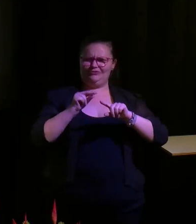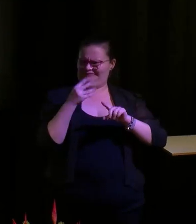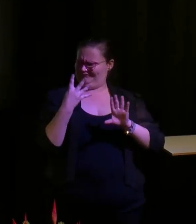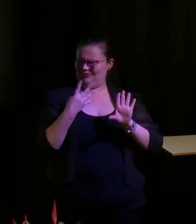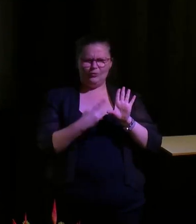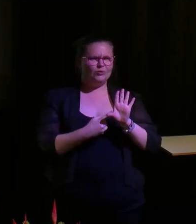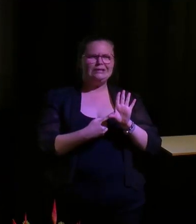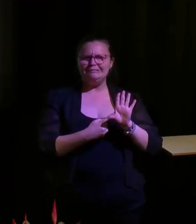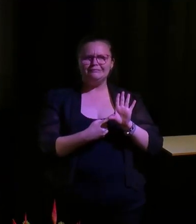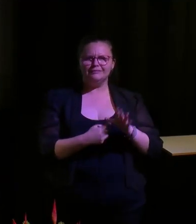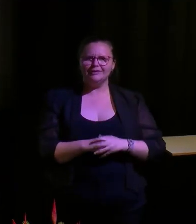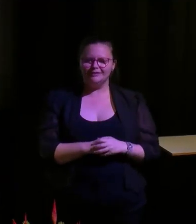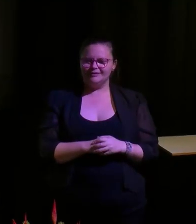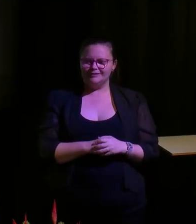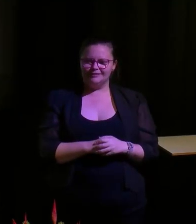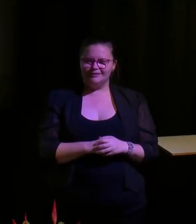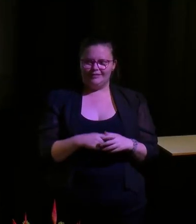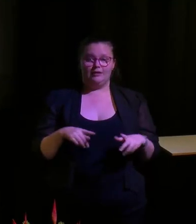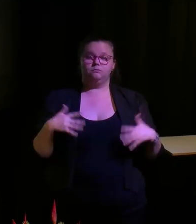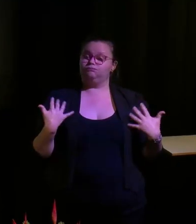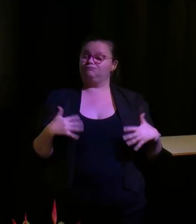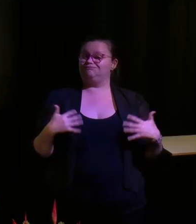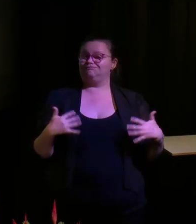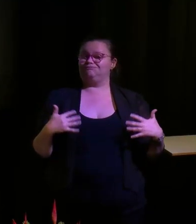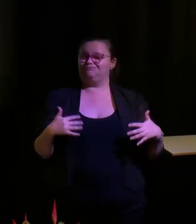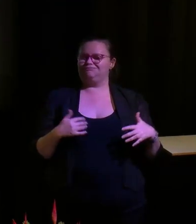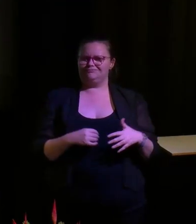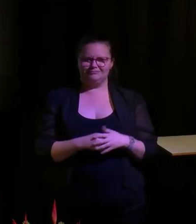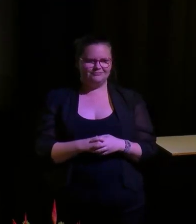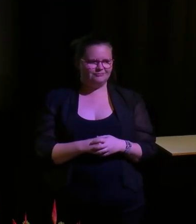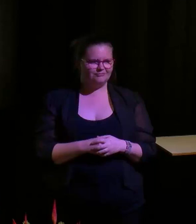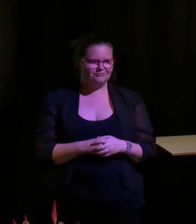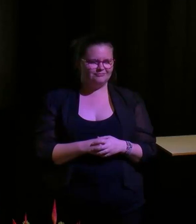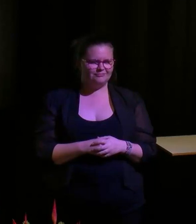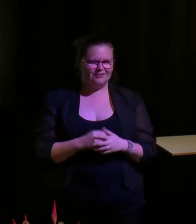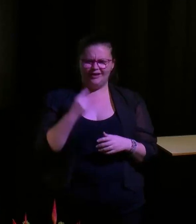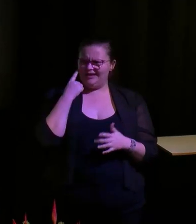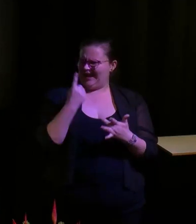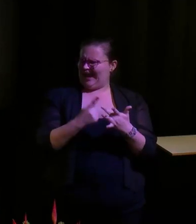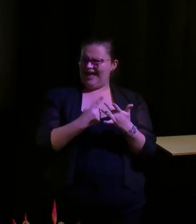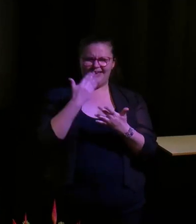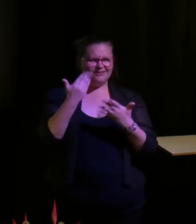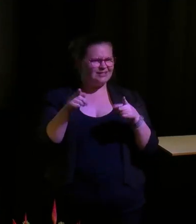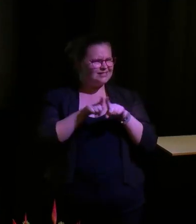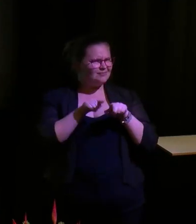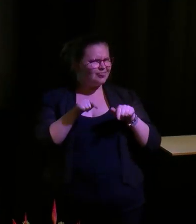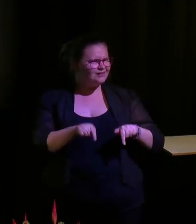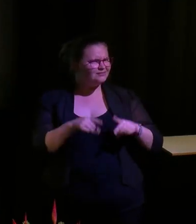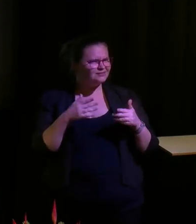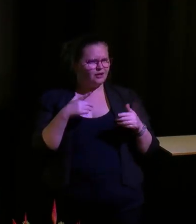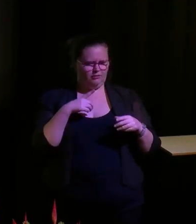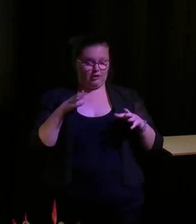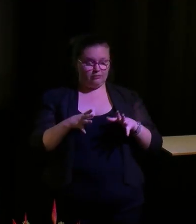4 years? That's like, whoa. I don't think there's any other exhibitions that have done that, especially a